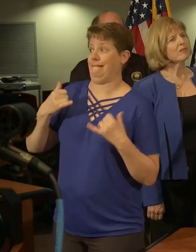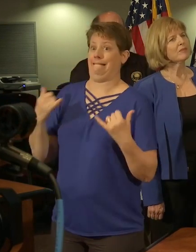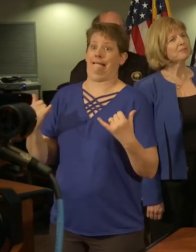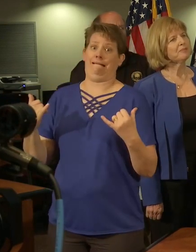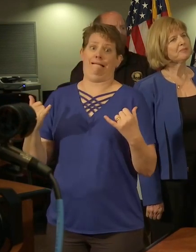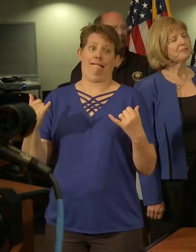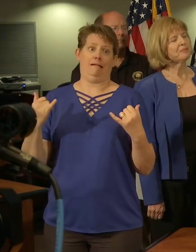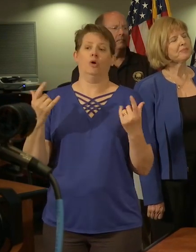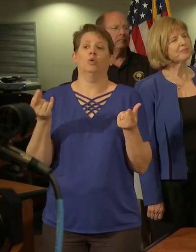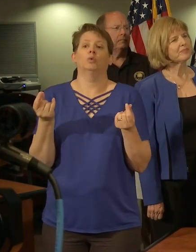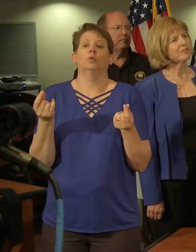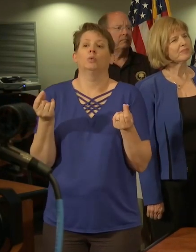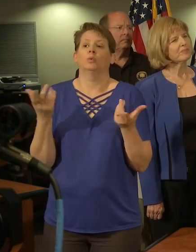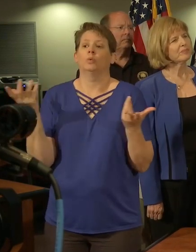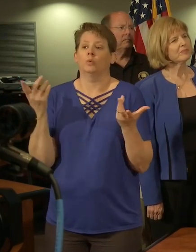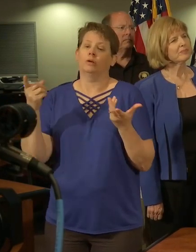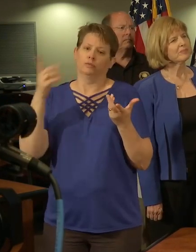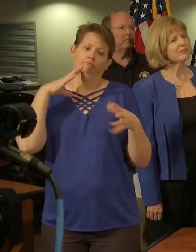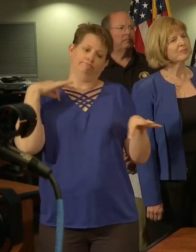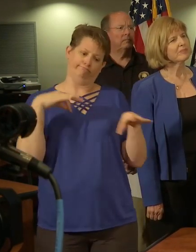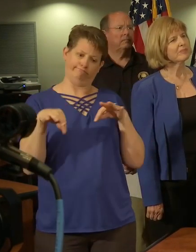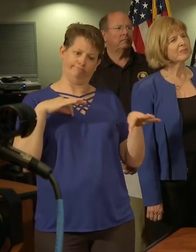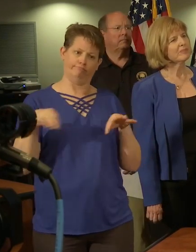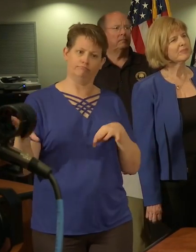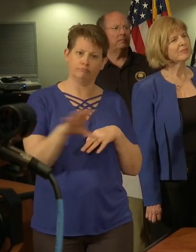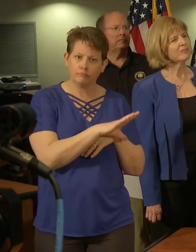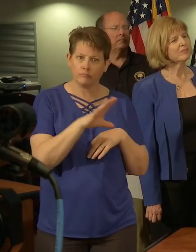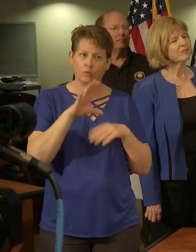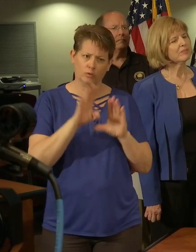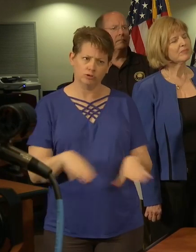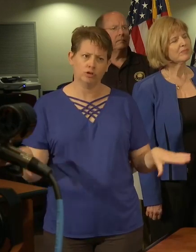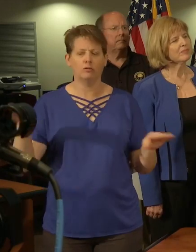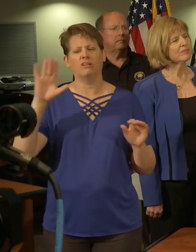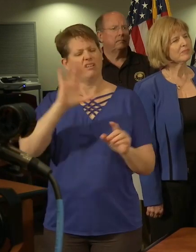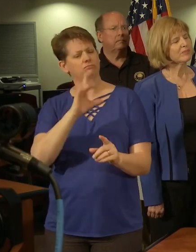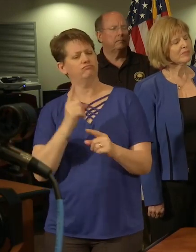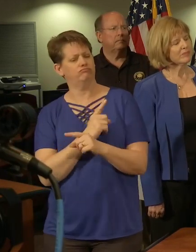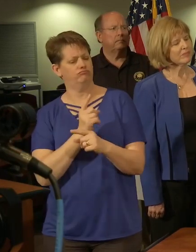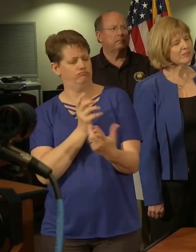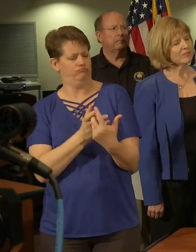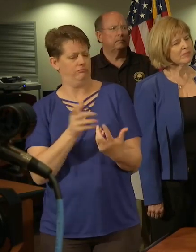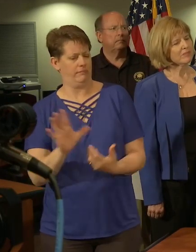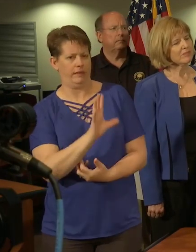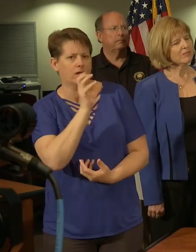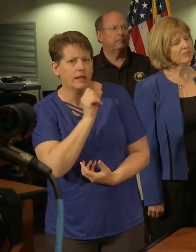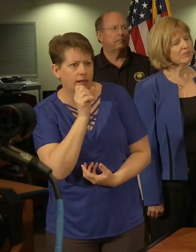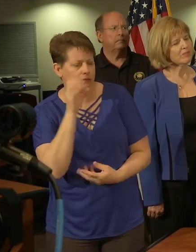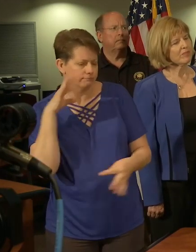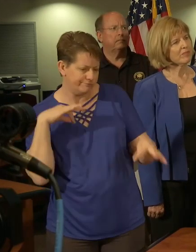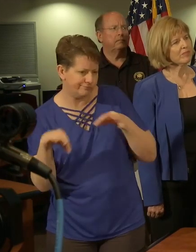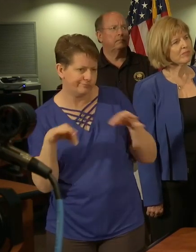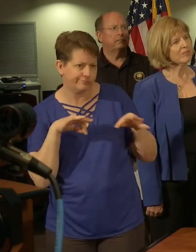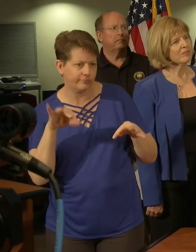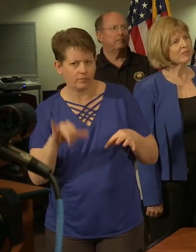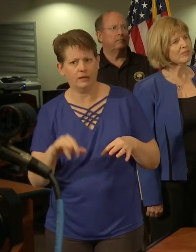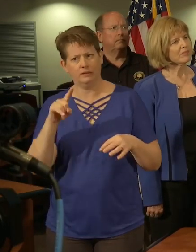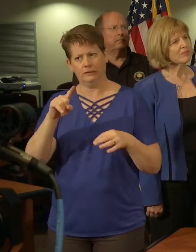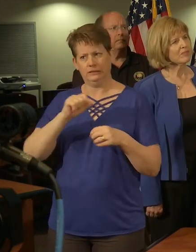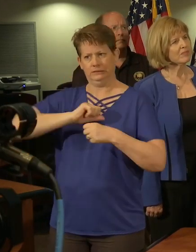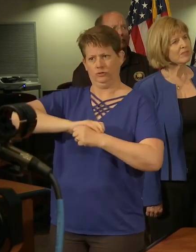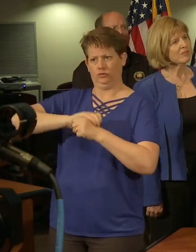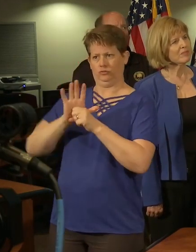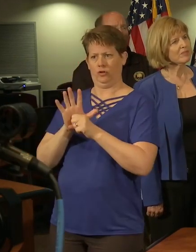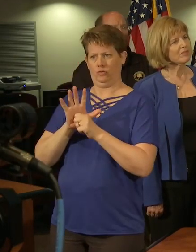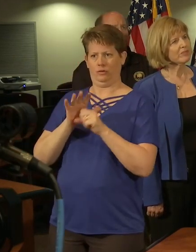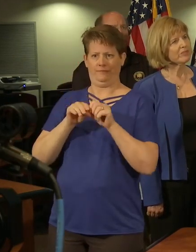time to explain to your children in an age-appropriate way how serious the coronavirus